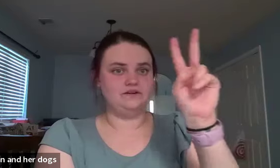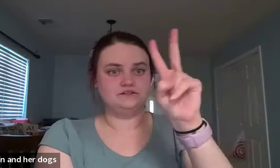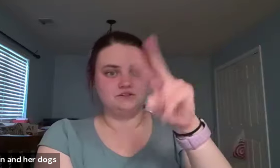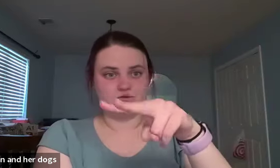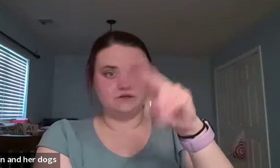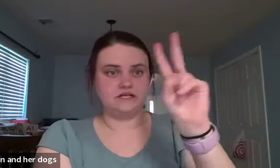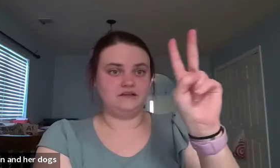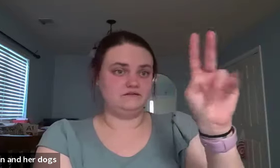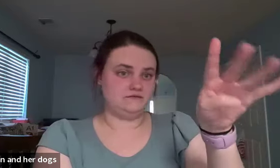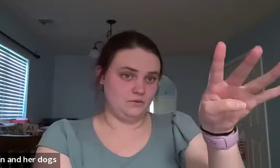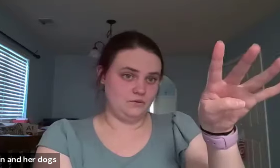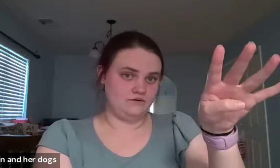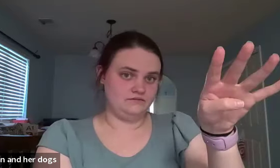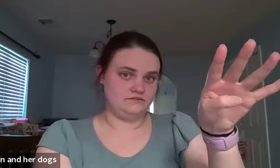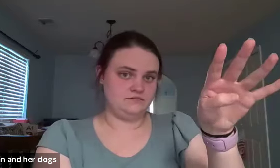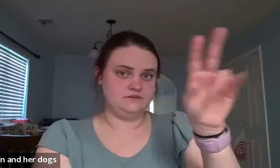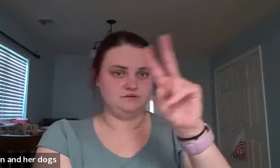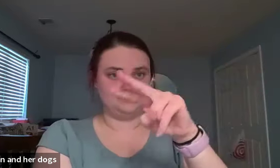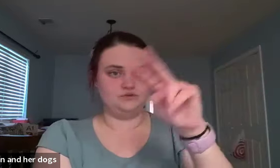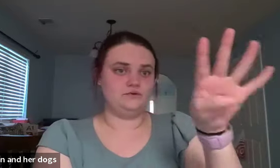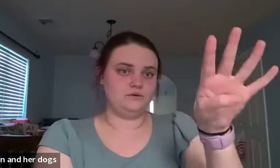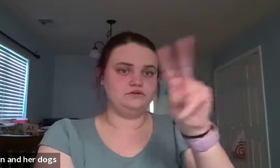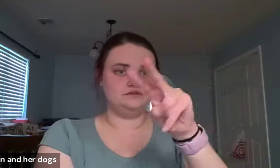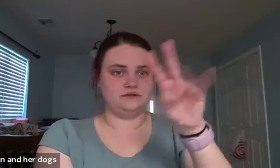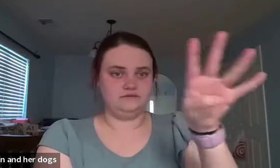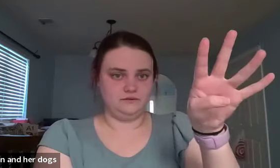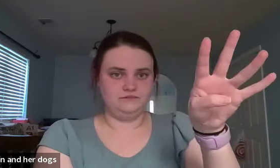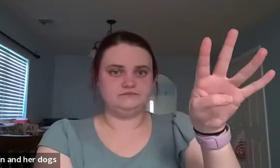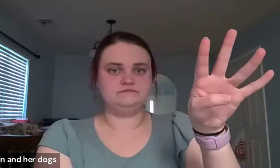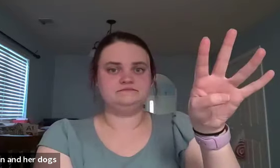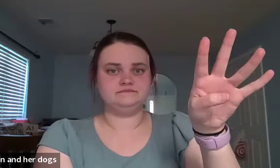24. 24. So 2, 4, 24.